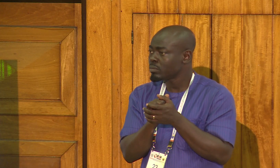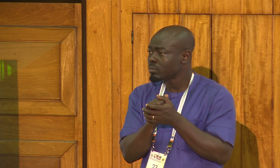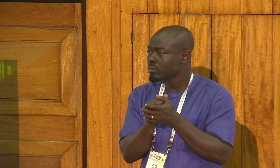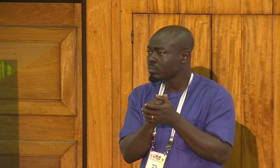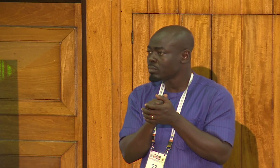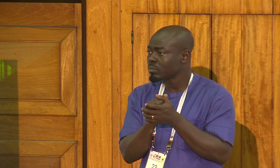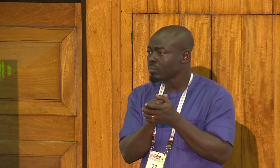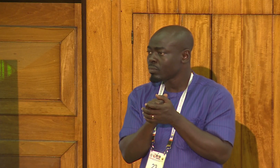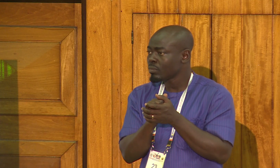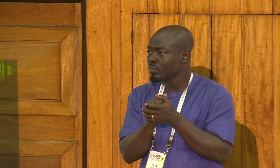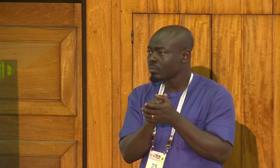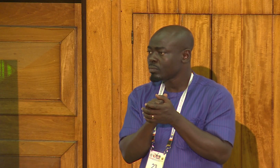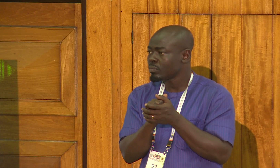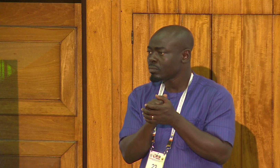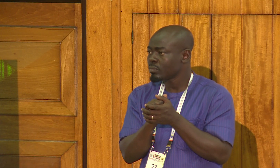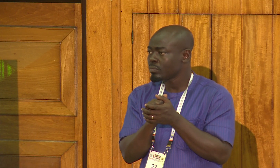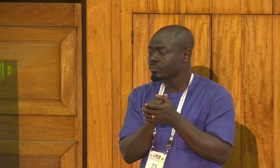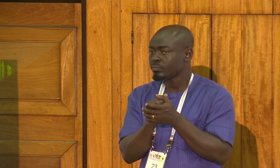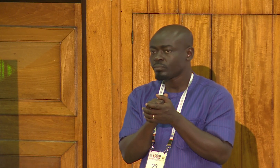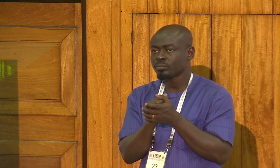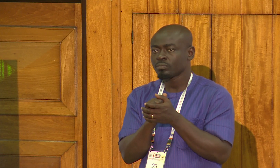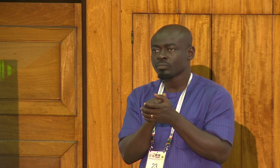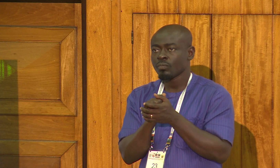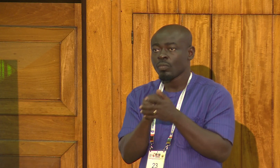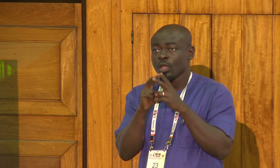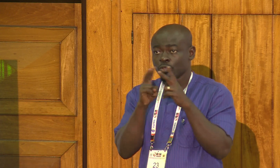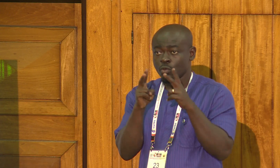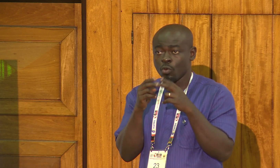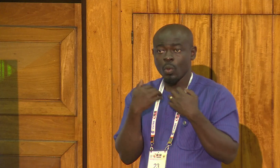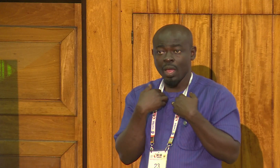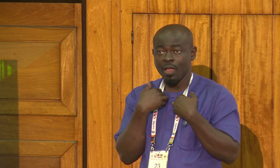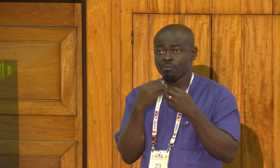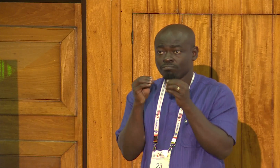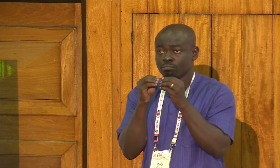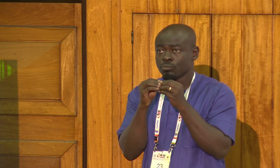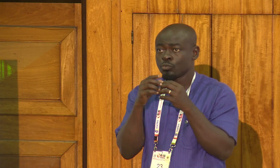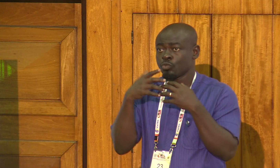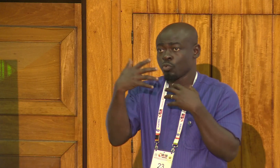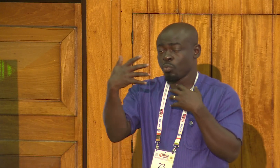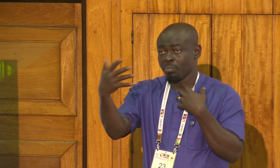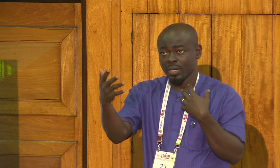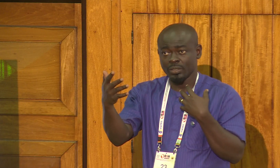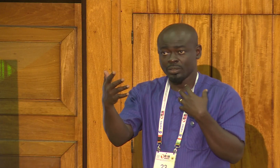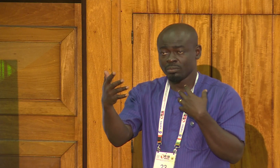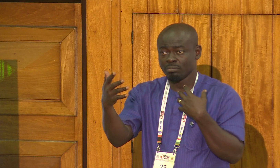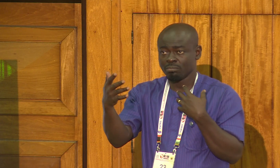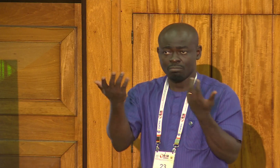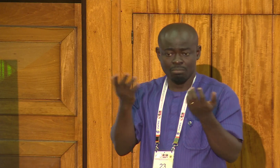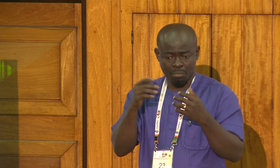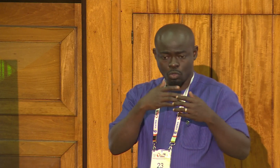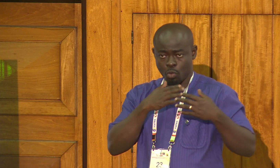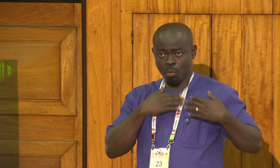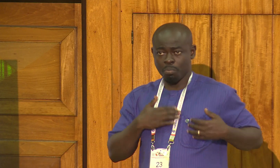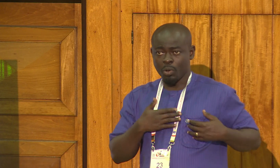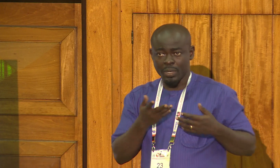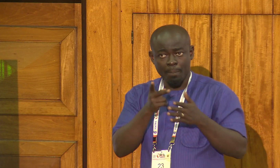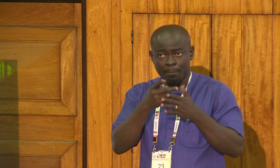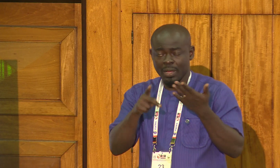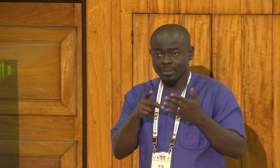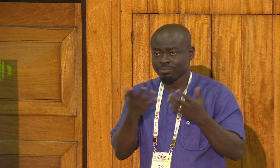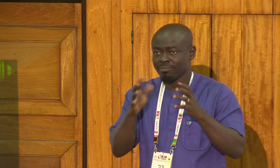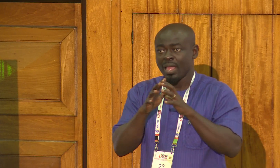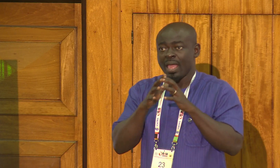these causes another. So if you've got excessive dysfunctional adipose tissue, excessive